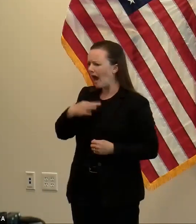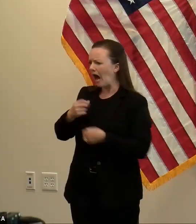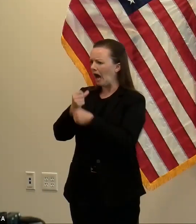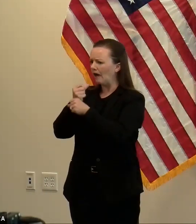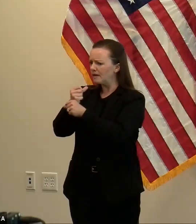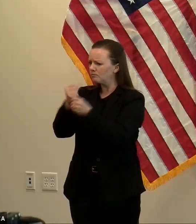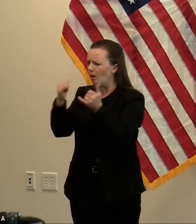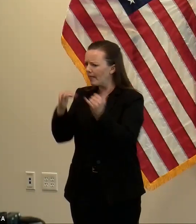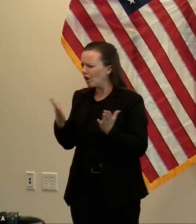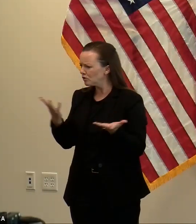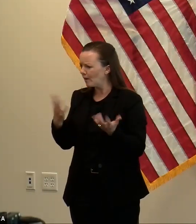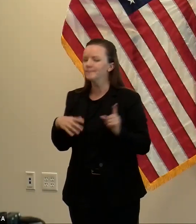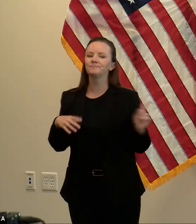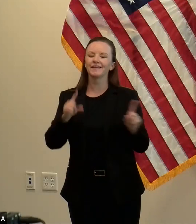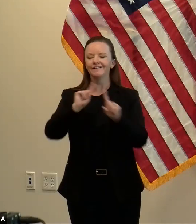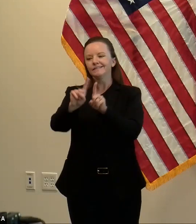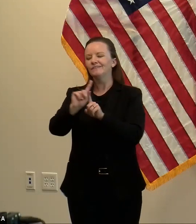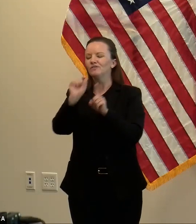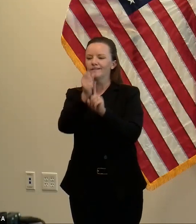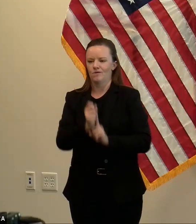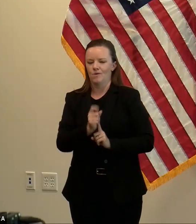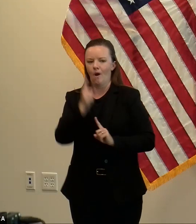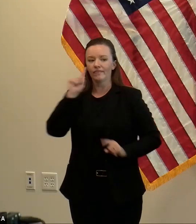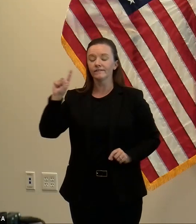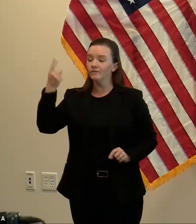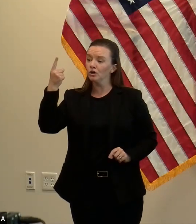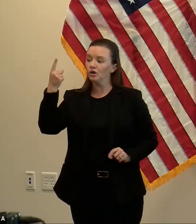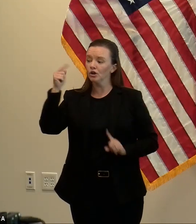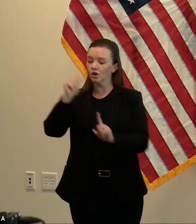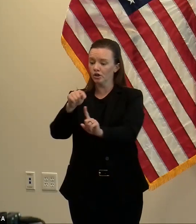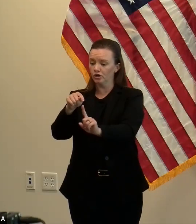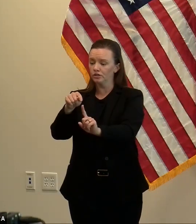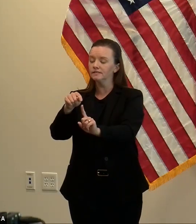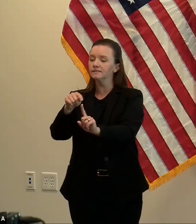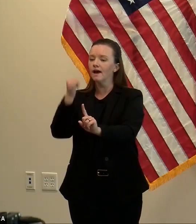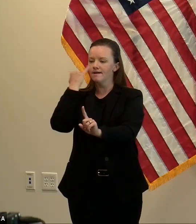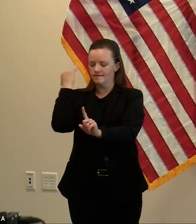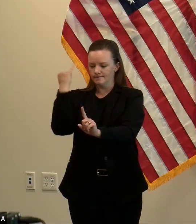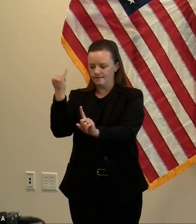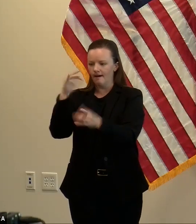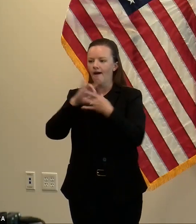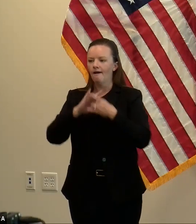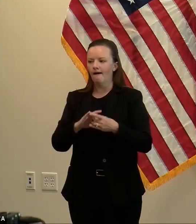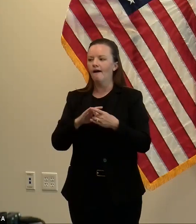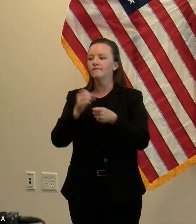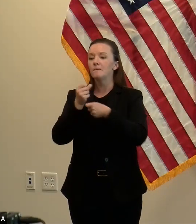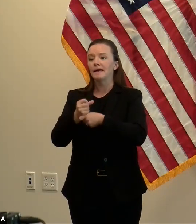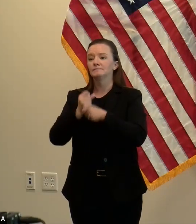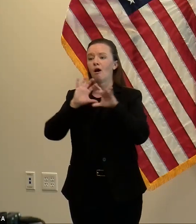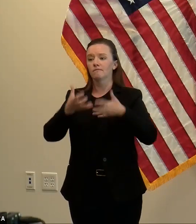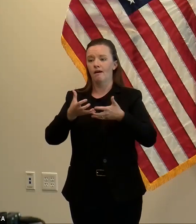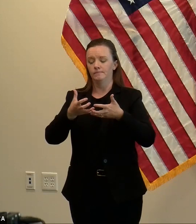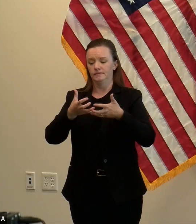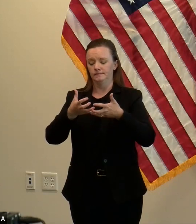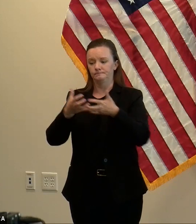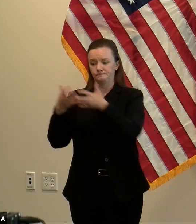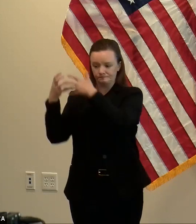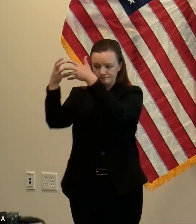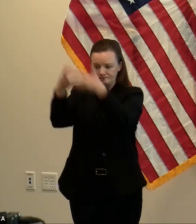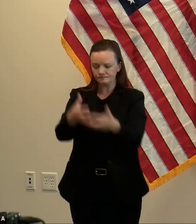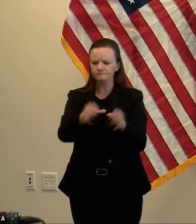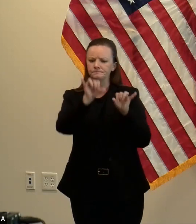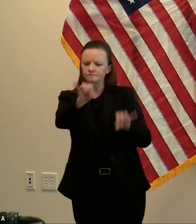There's a number of different scenarios. I think the first scenario that was talked about was the idea of these clubs coming, being in hotels